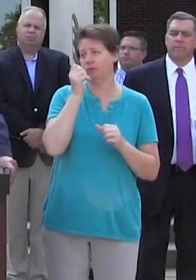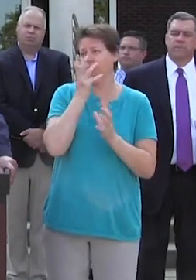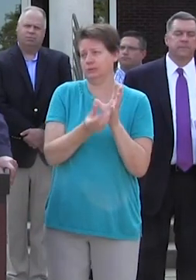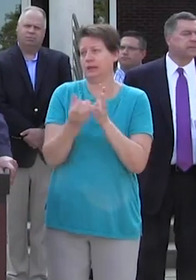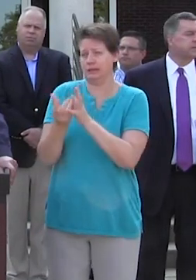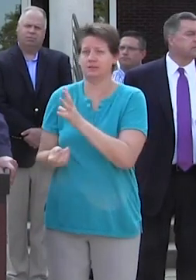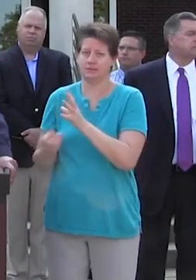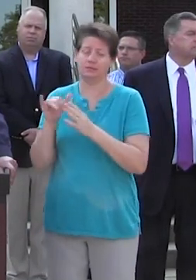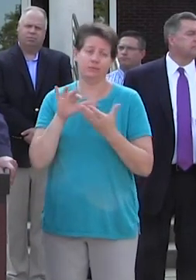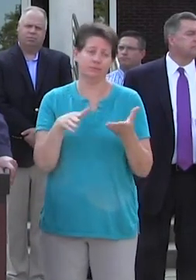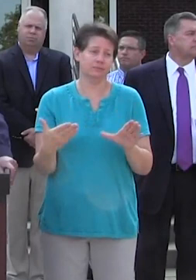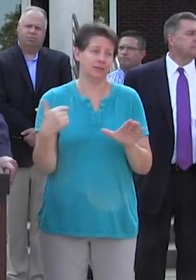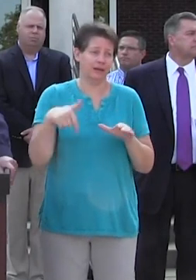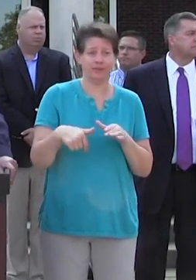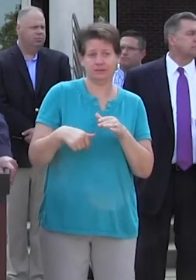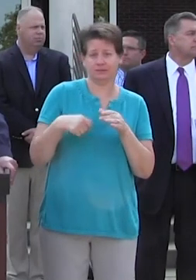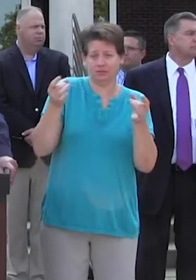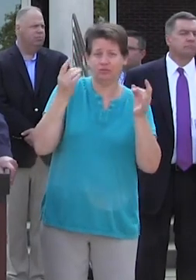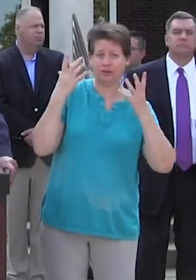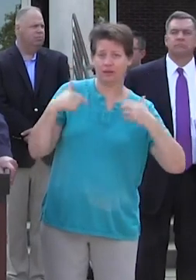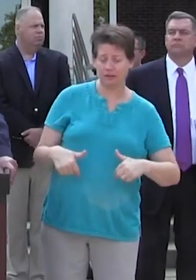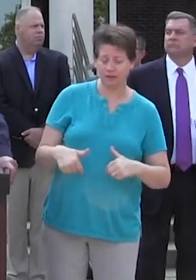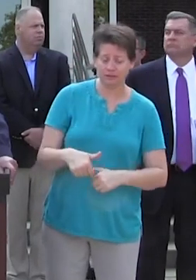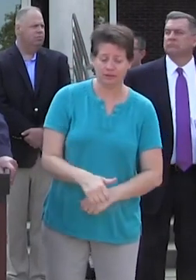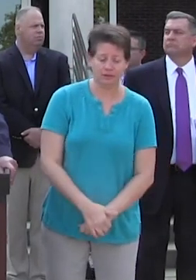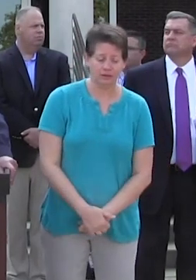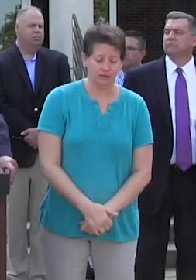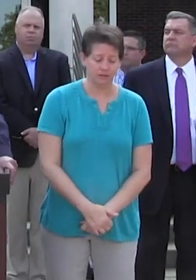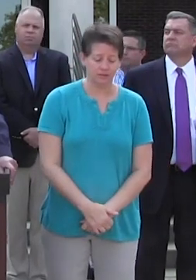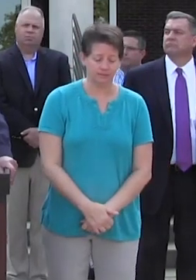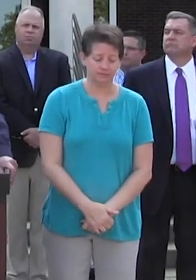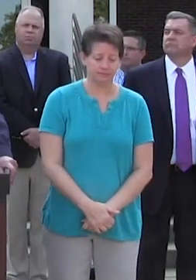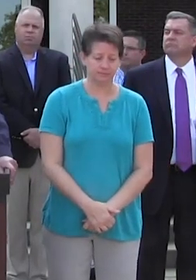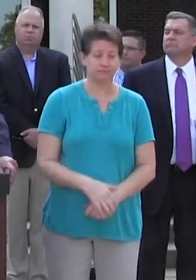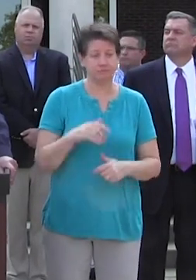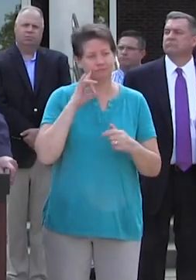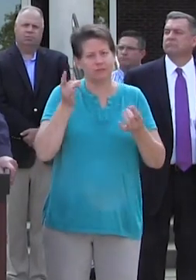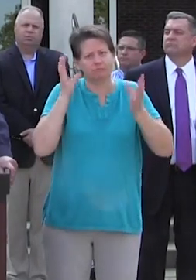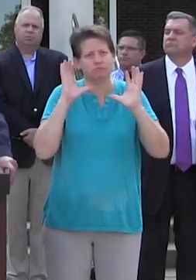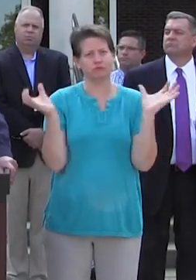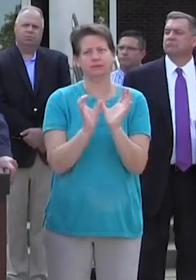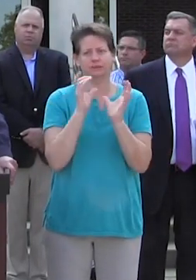we lost during this crisis, this tragedy,